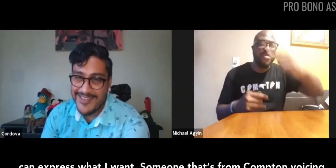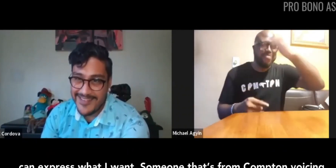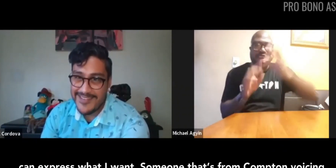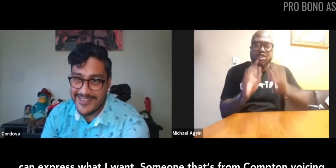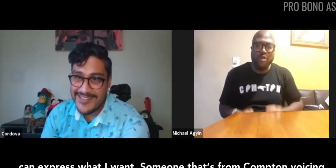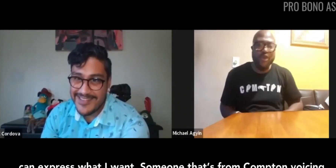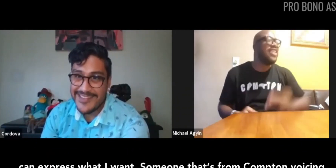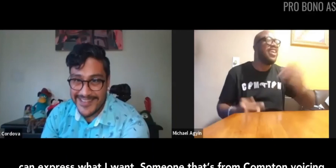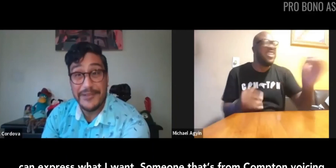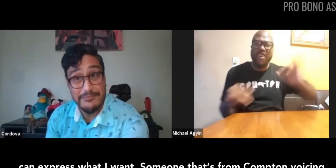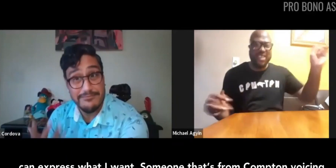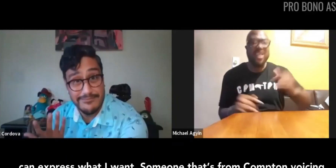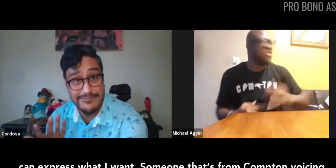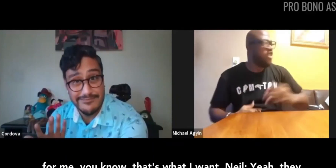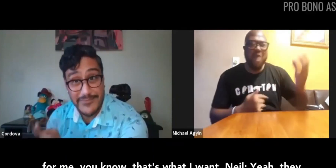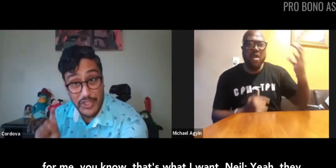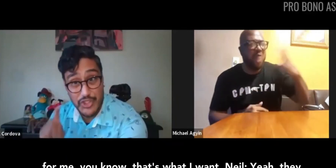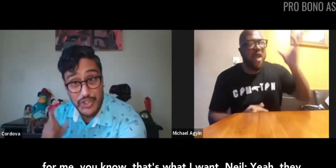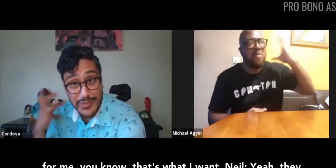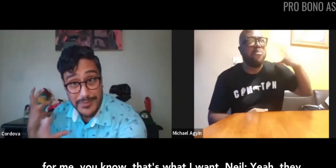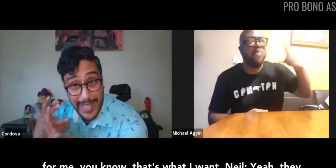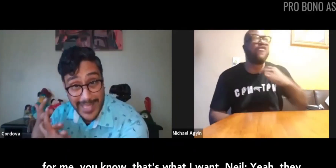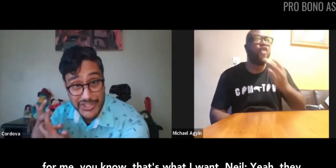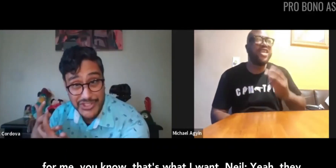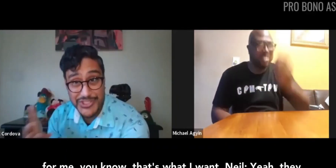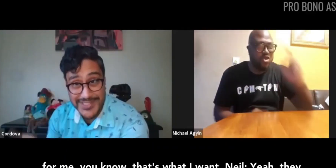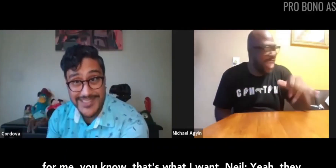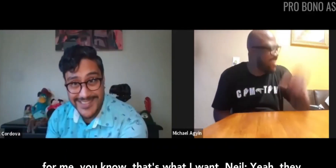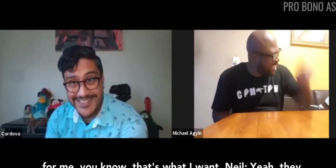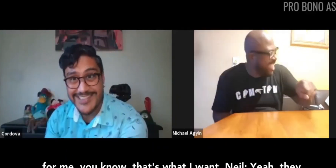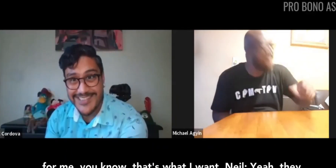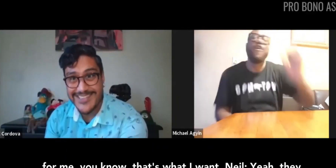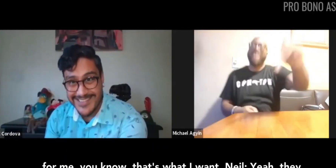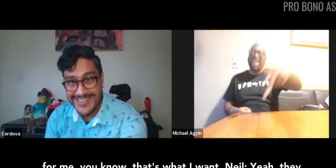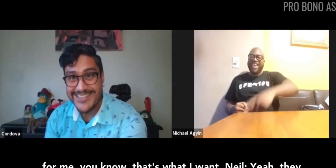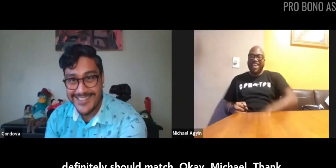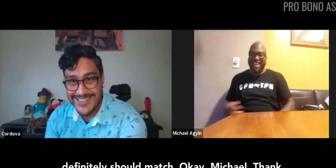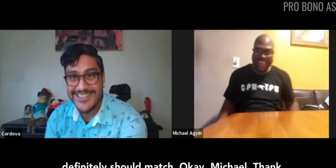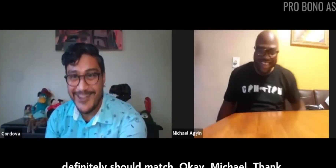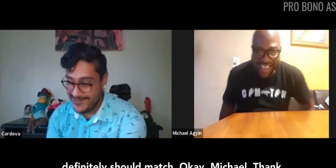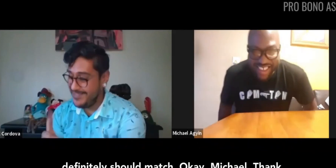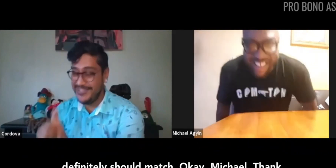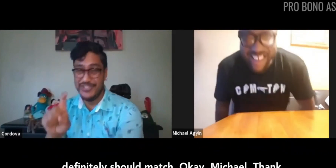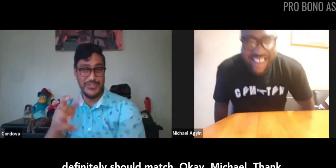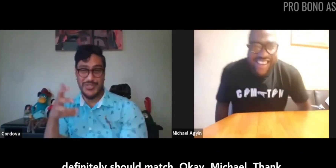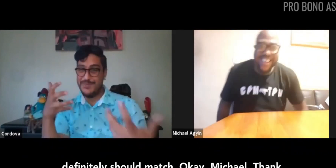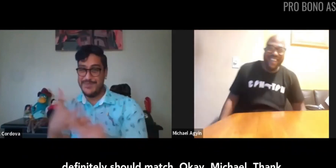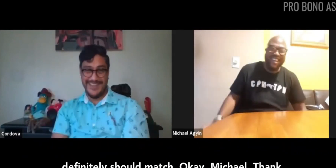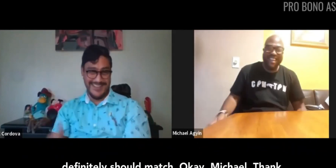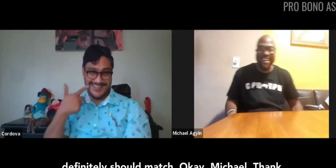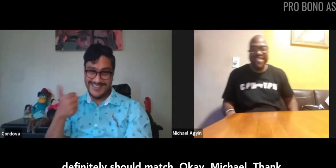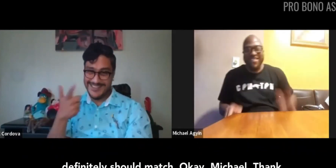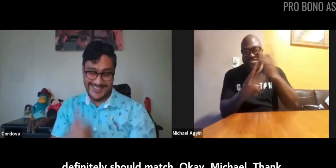that can express what I want. Someone from Compton voicing for me. That's what I want. Yeah, they definitely should